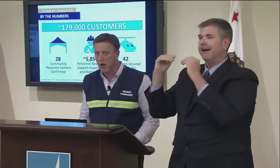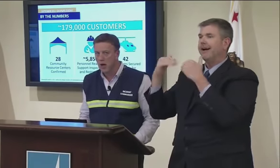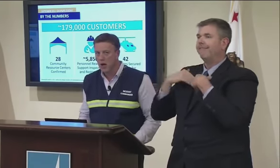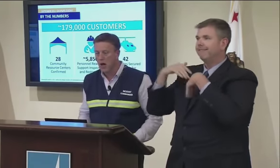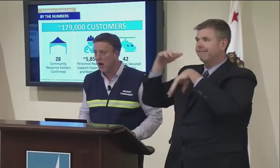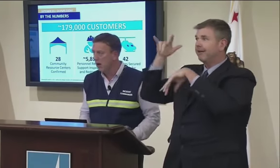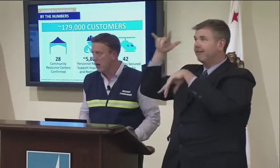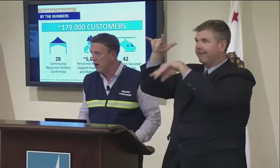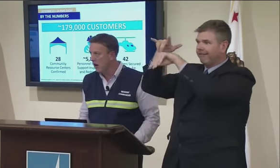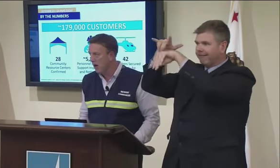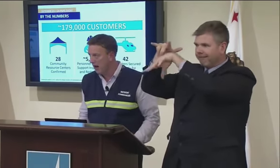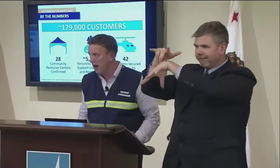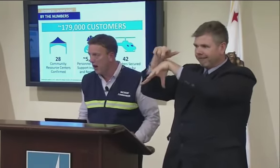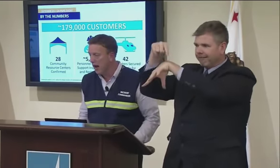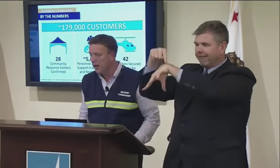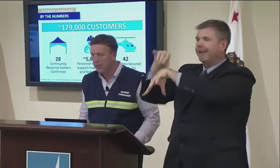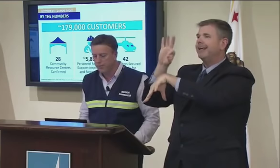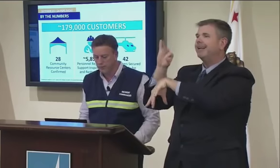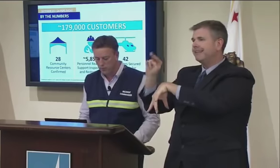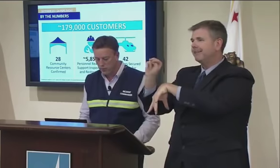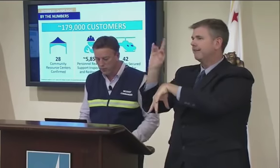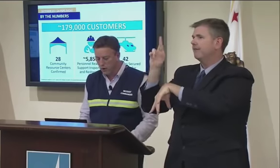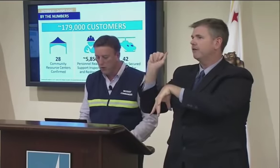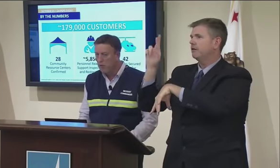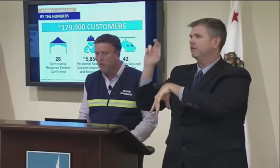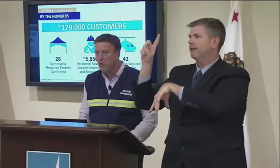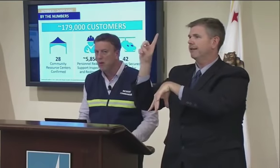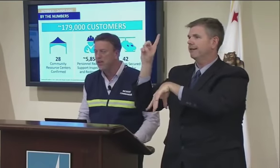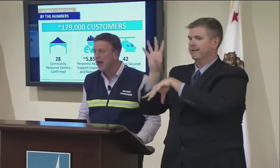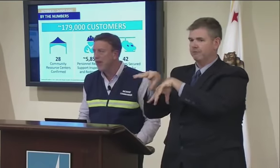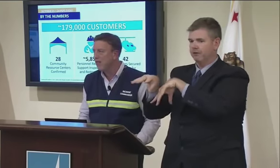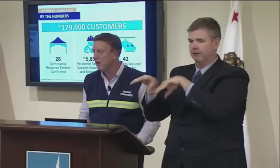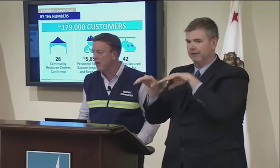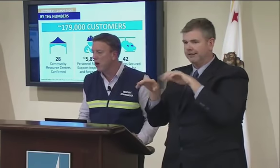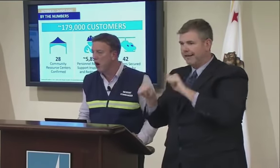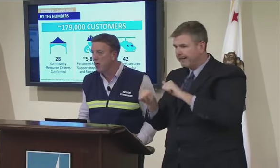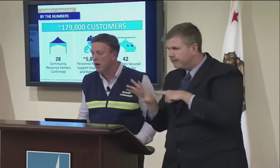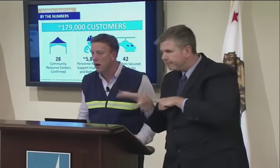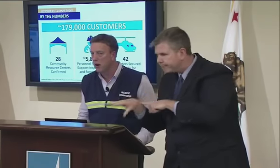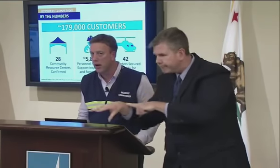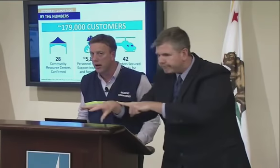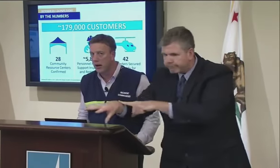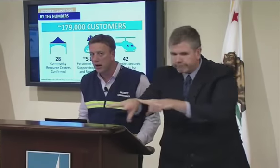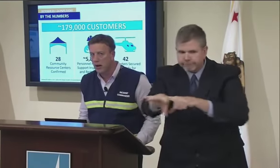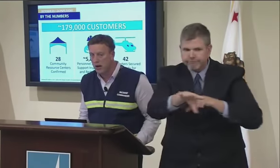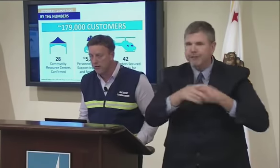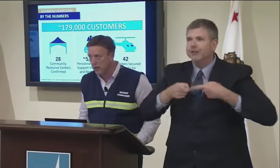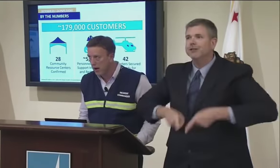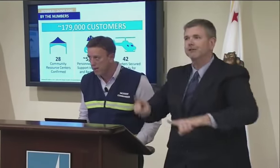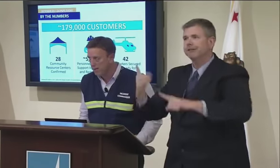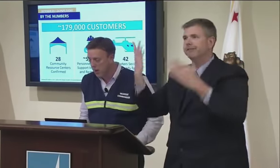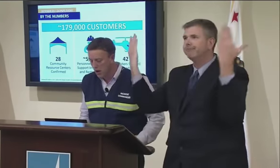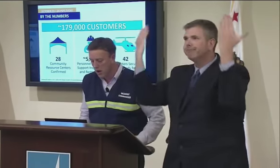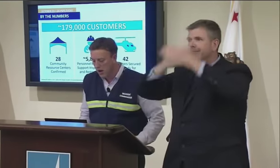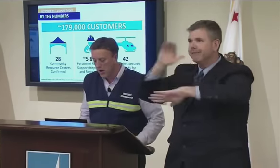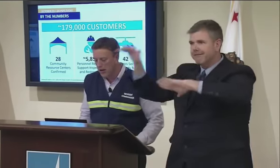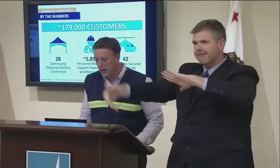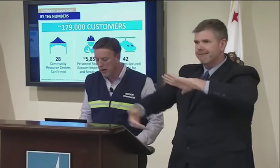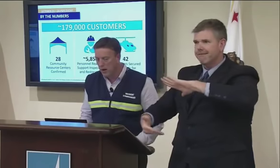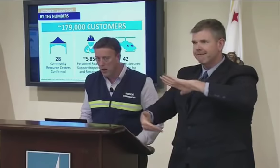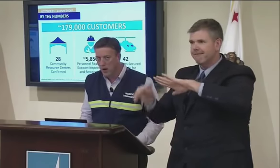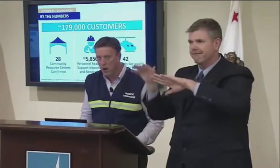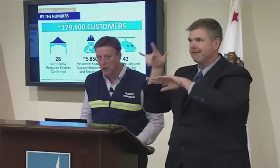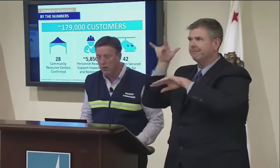system at night. We performed a test in the Auburn area yesterday,